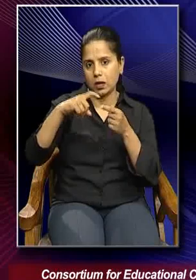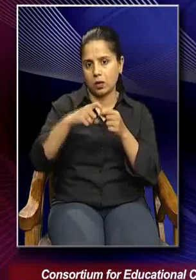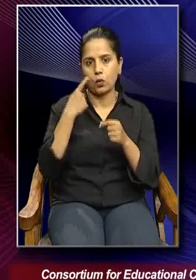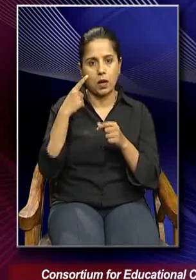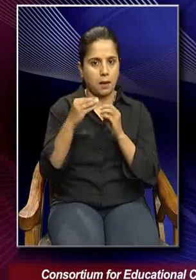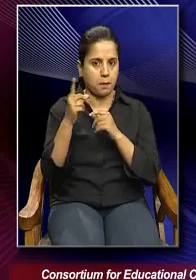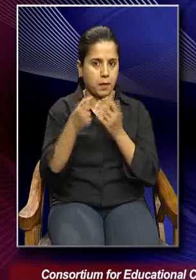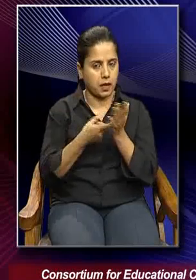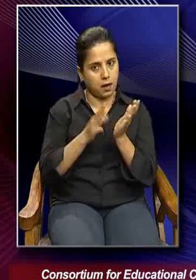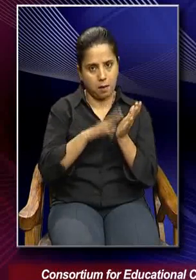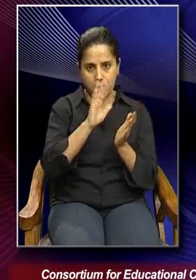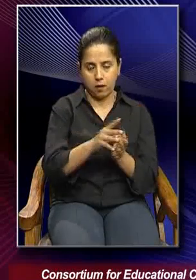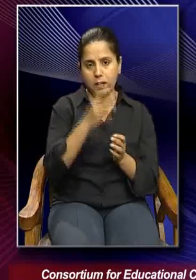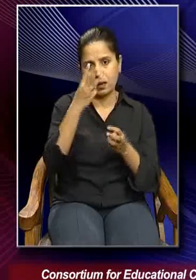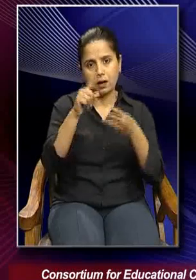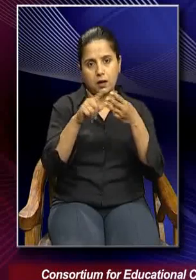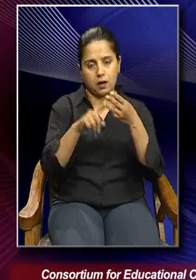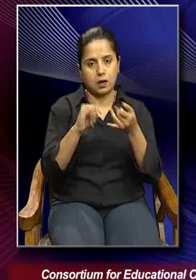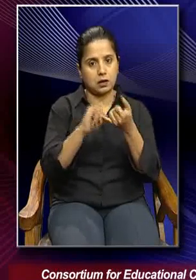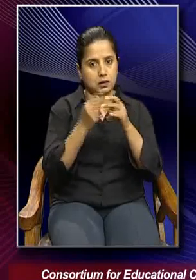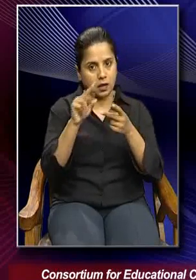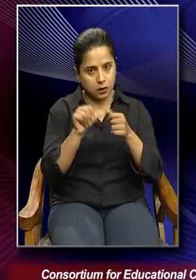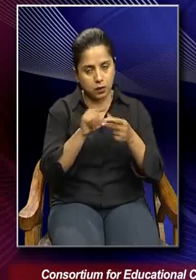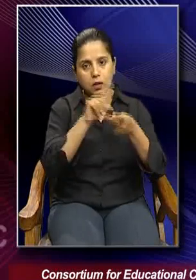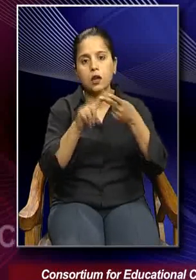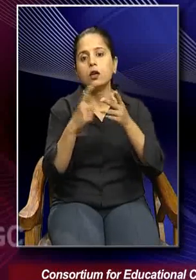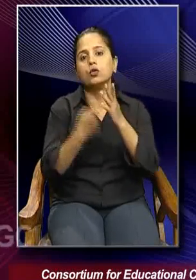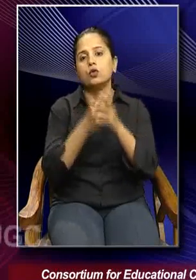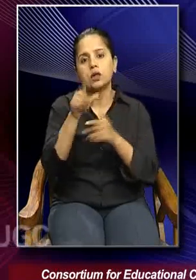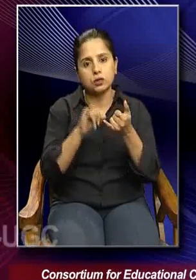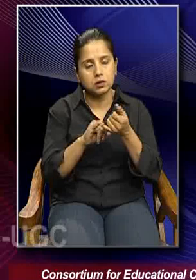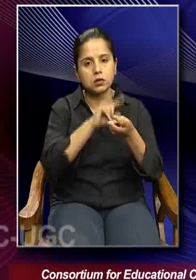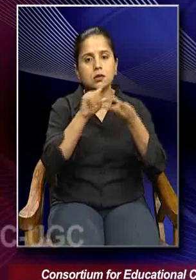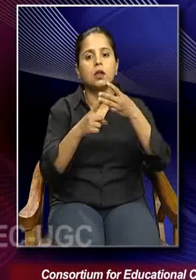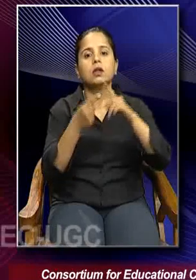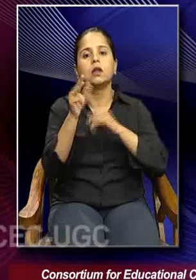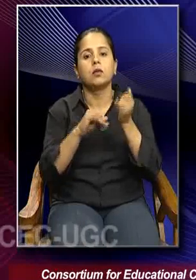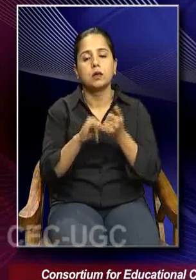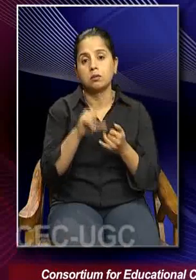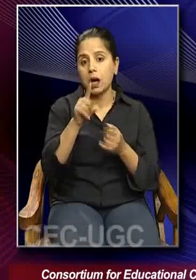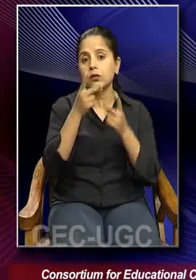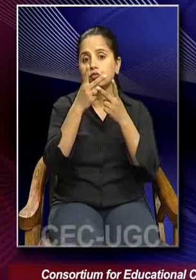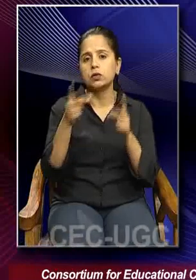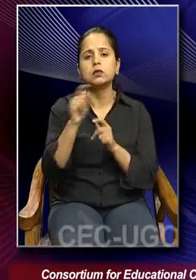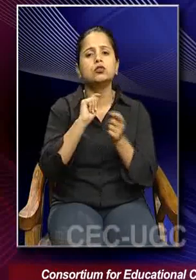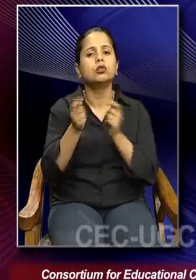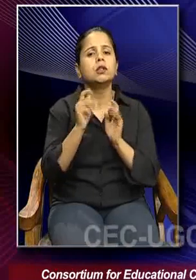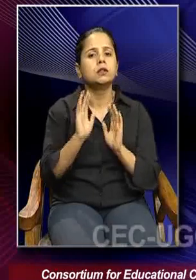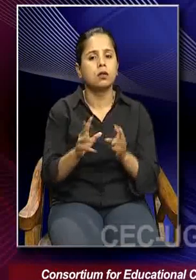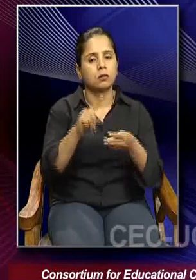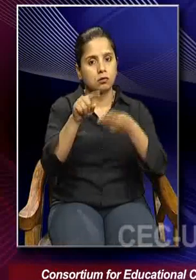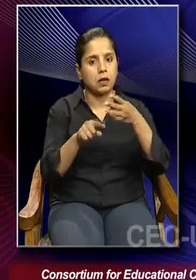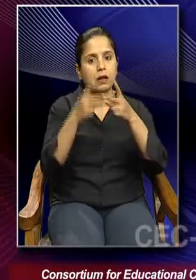between these three gunas, the Sattva, Rajas and the Tamas. But when there is a heterogeneous change between